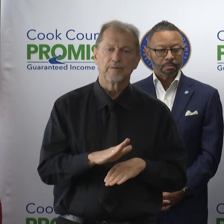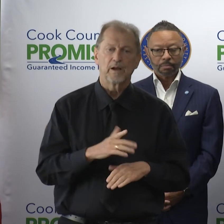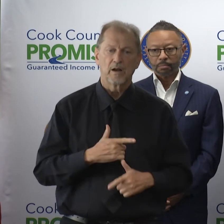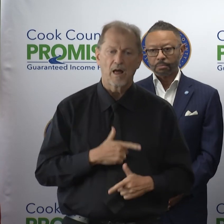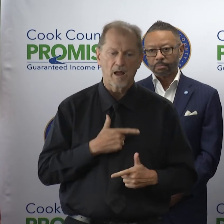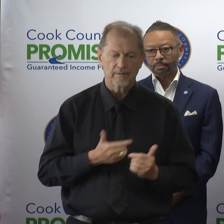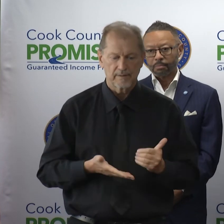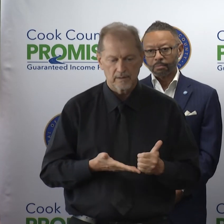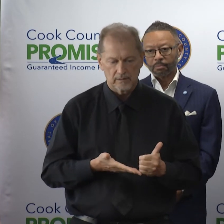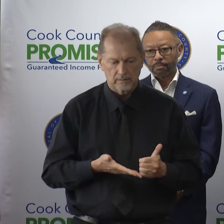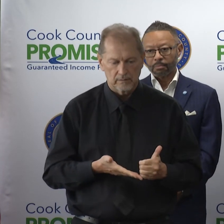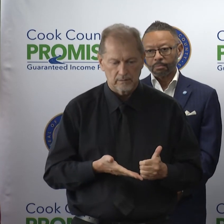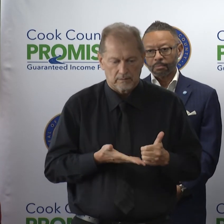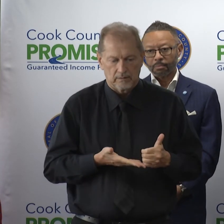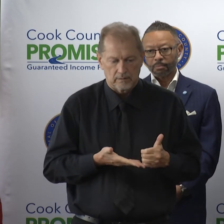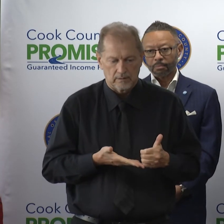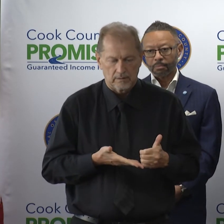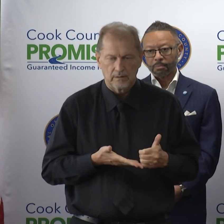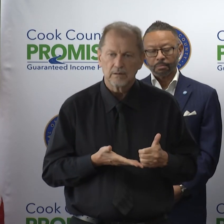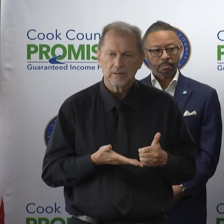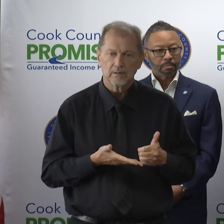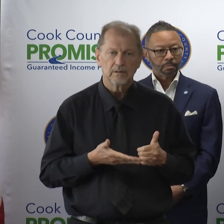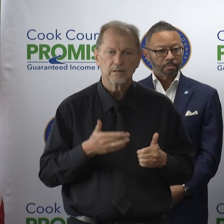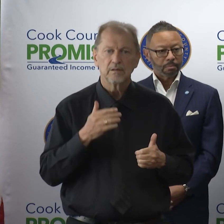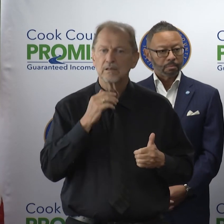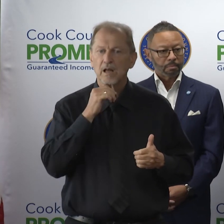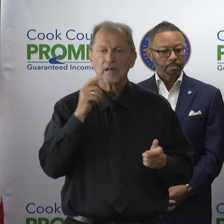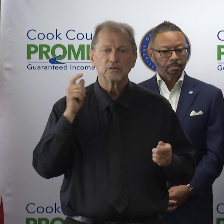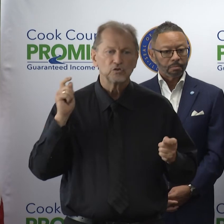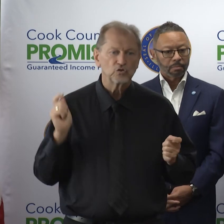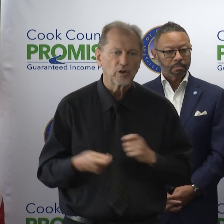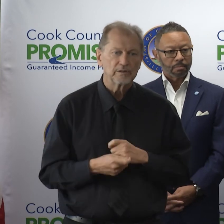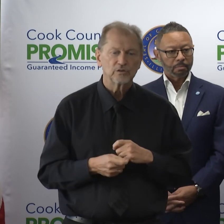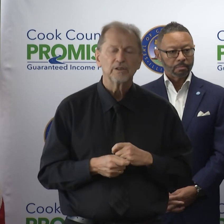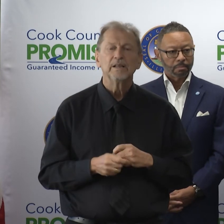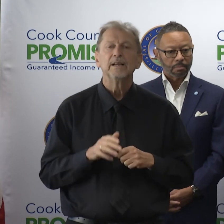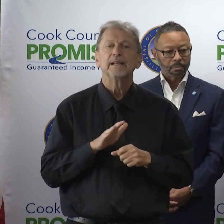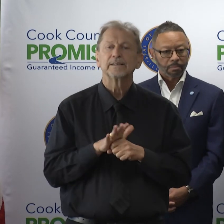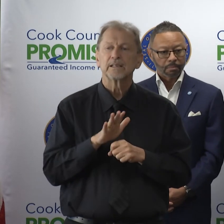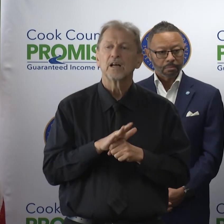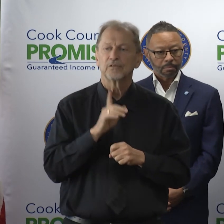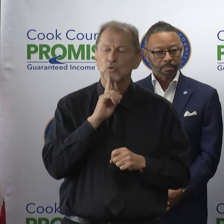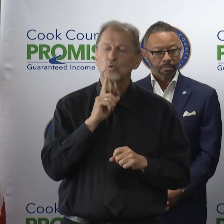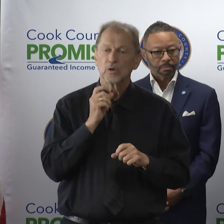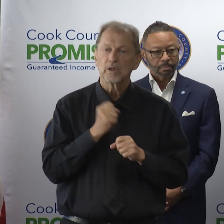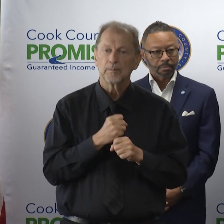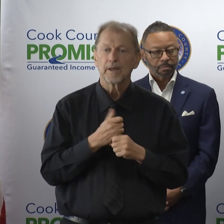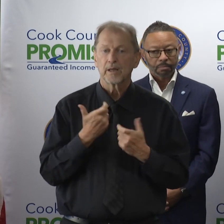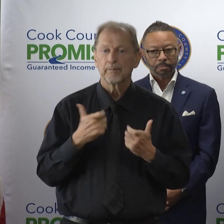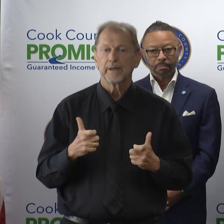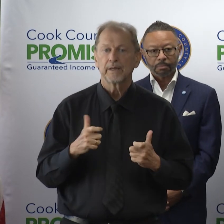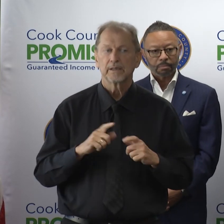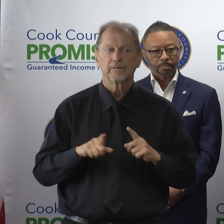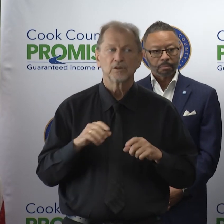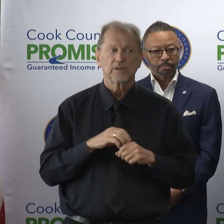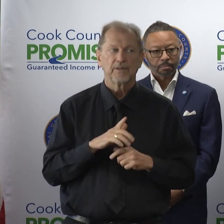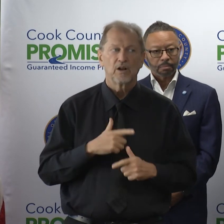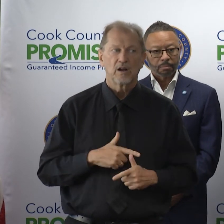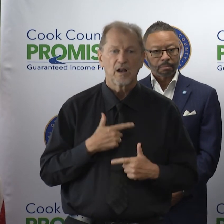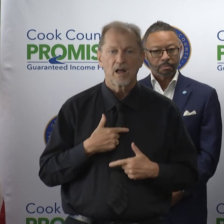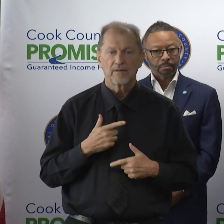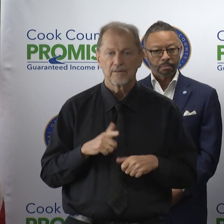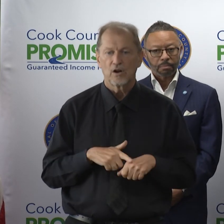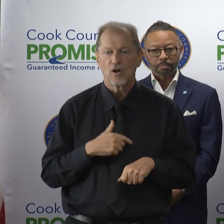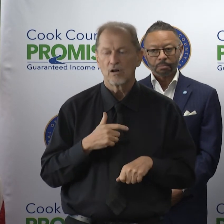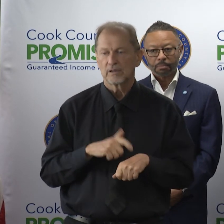but it's not you know, it's enough to really make changes in the long term to help. Thank